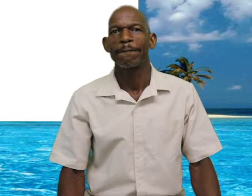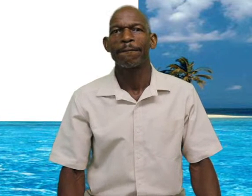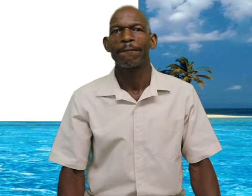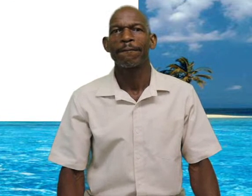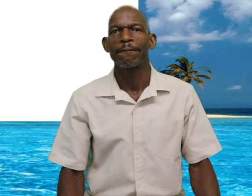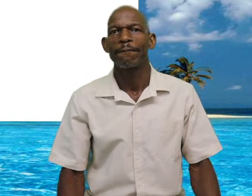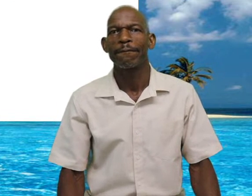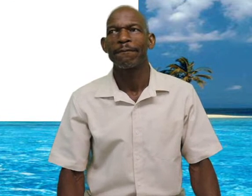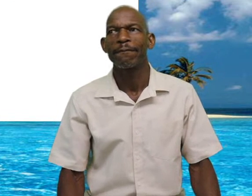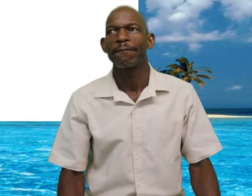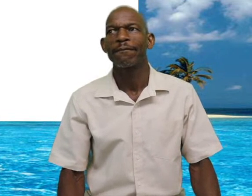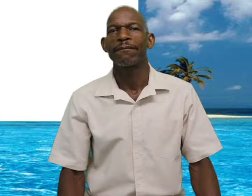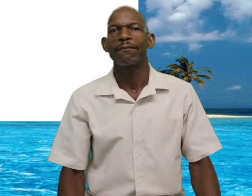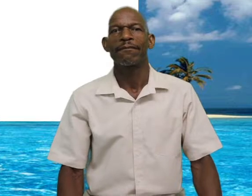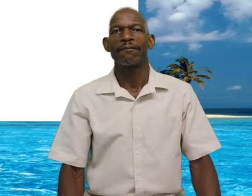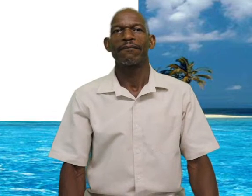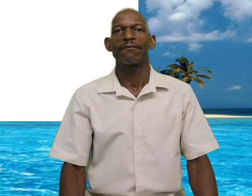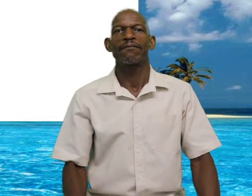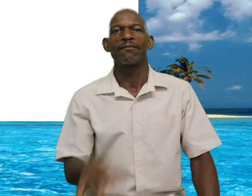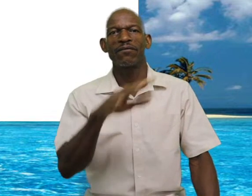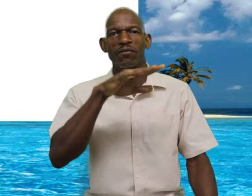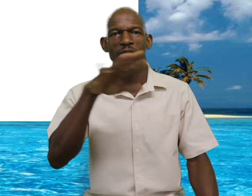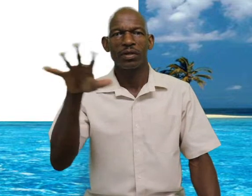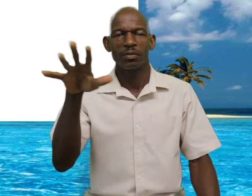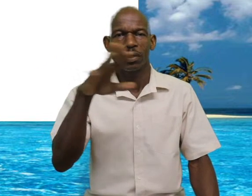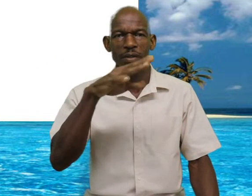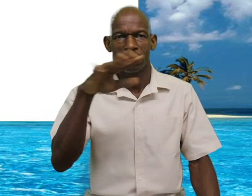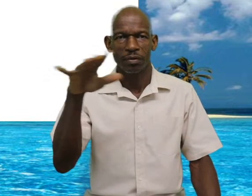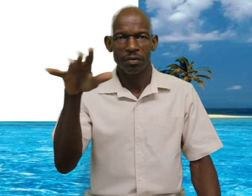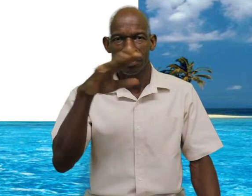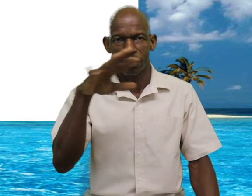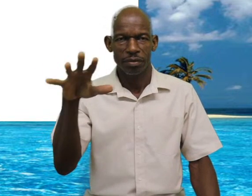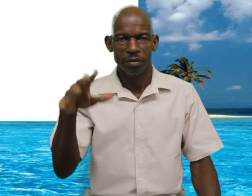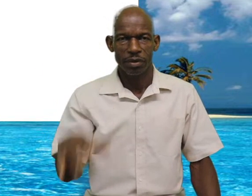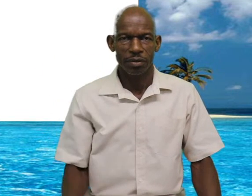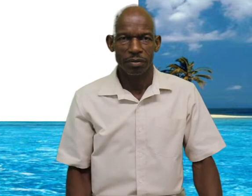Let me, yes, very good. Spell it for me, please.